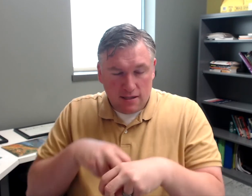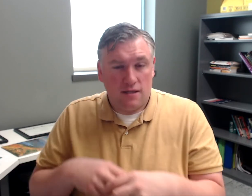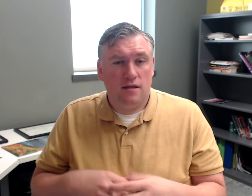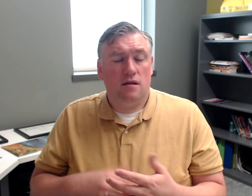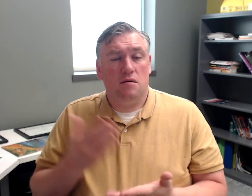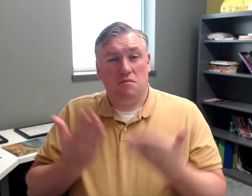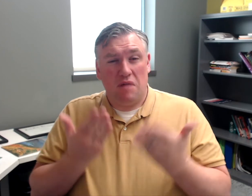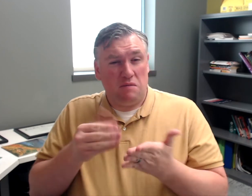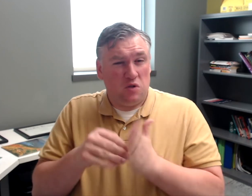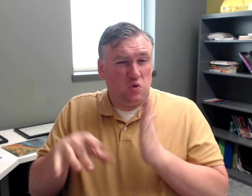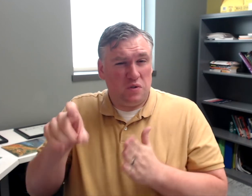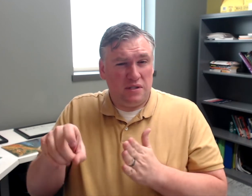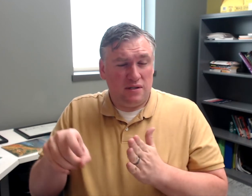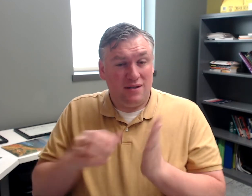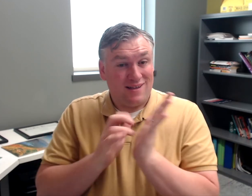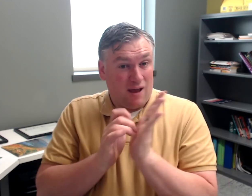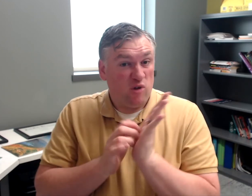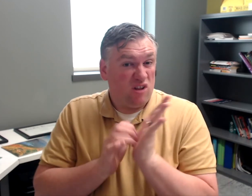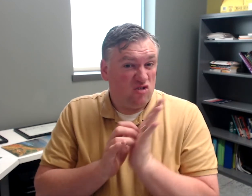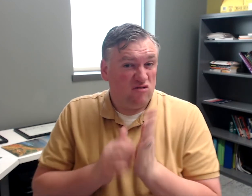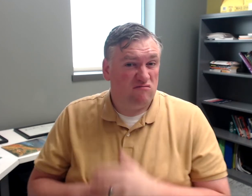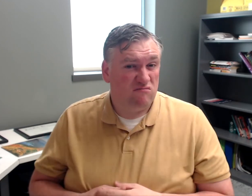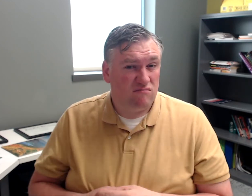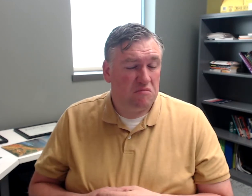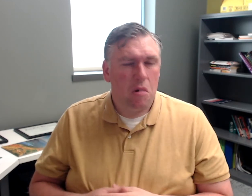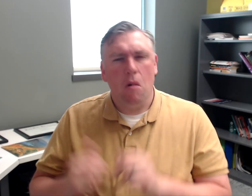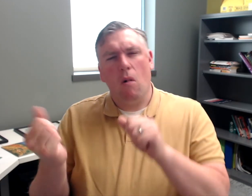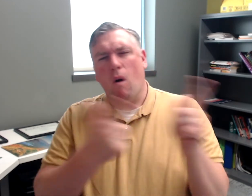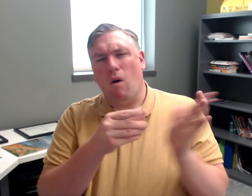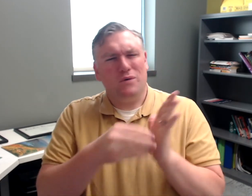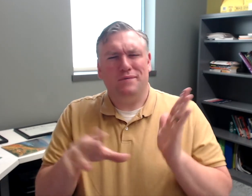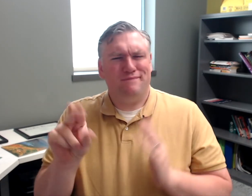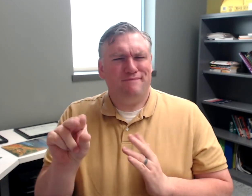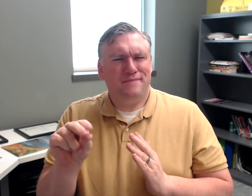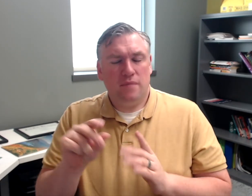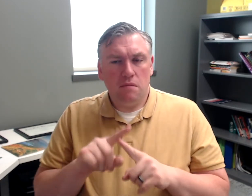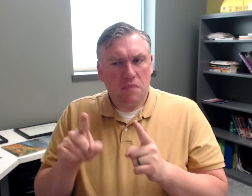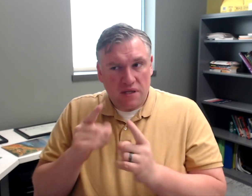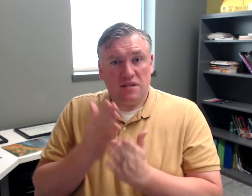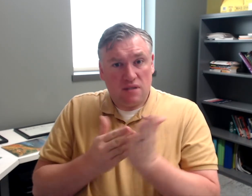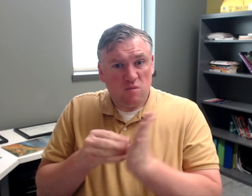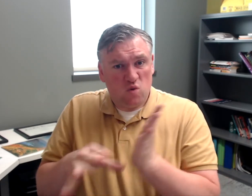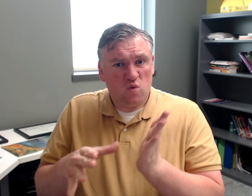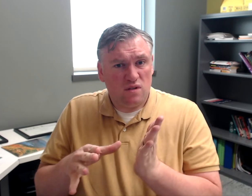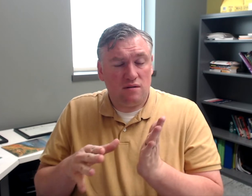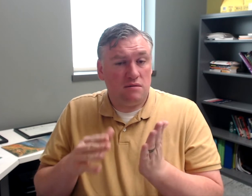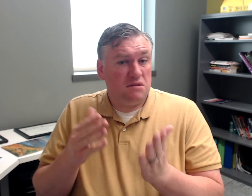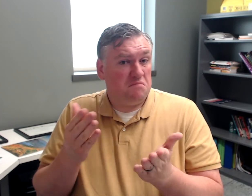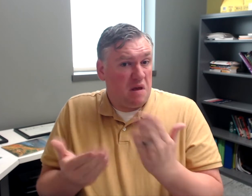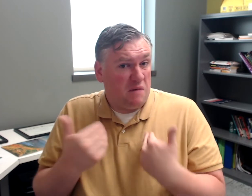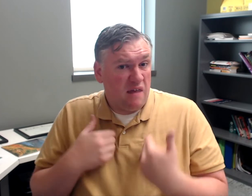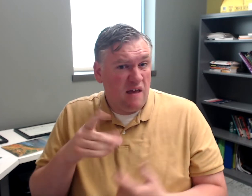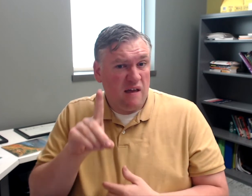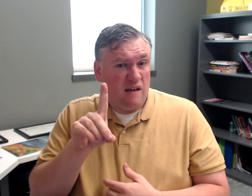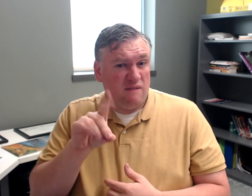can physically interact with. Maybe a student needs a calculator. Not all students, but some students might